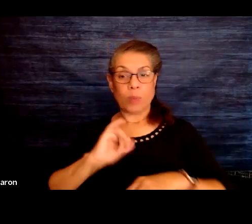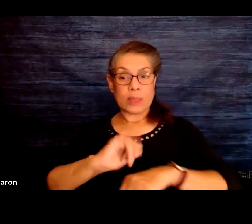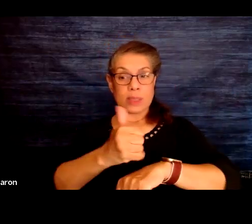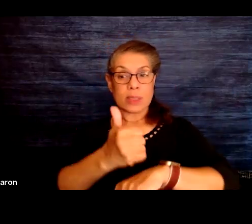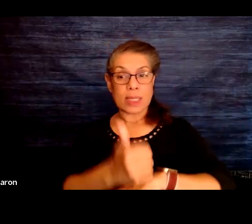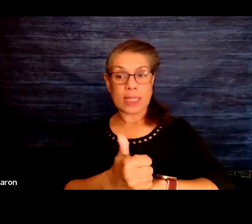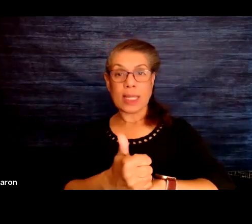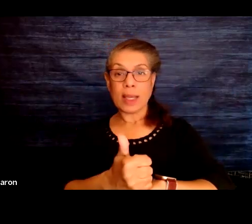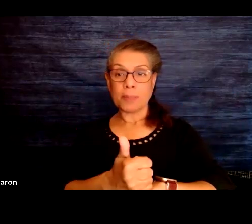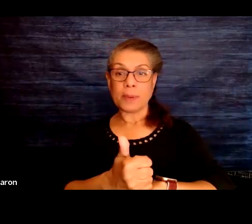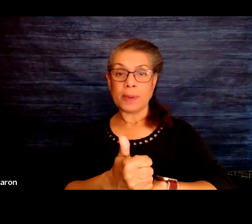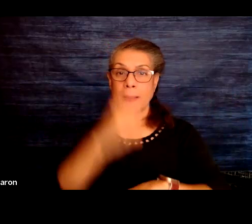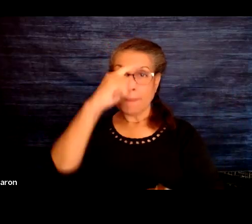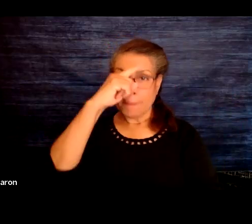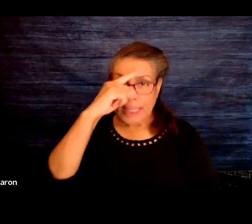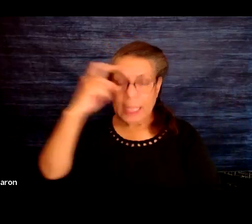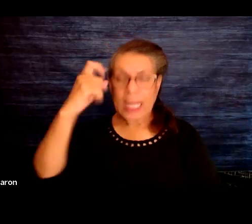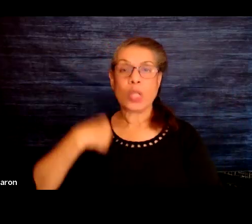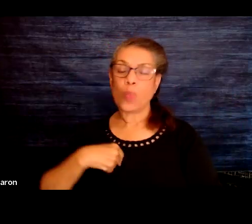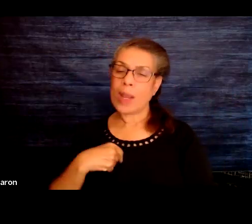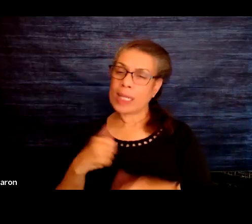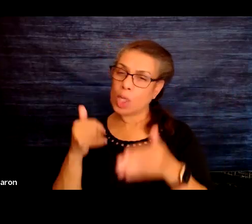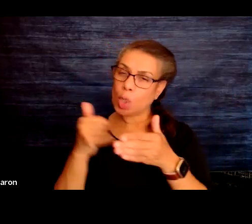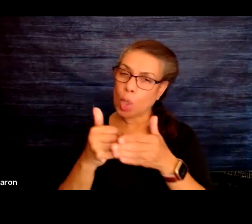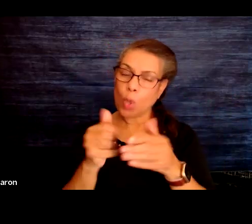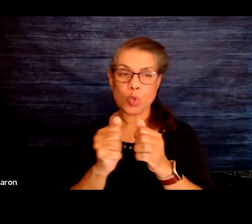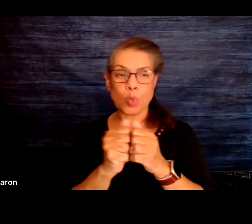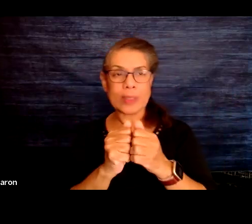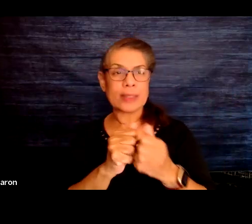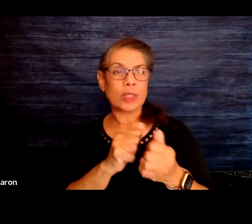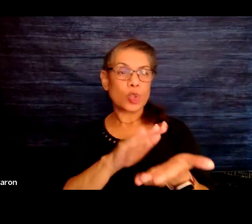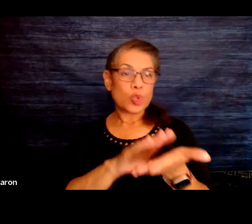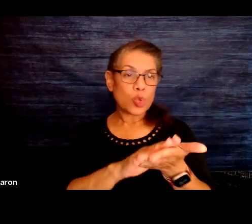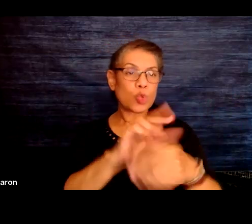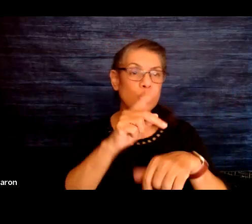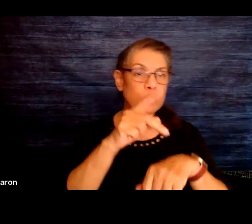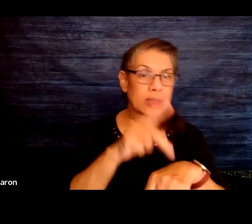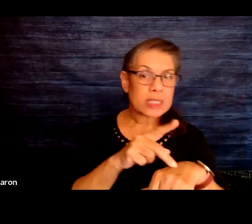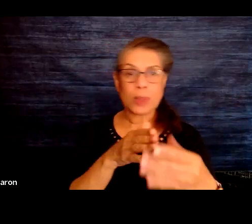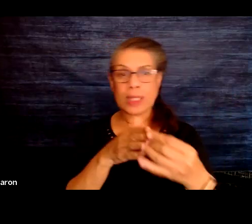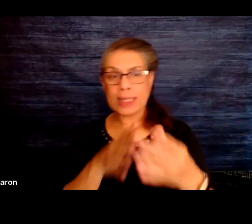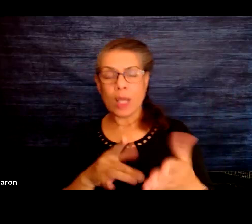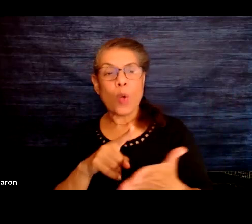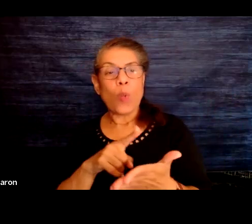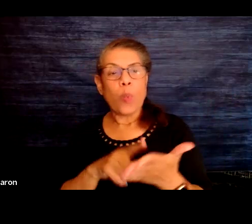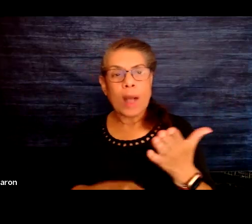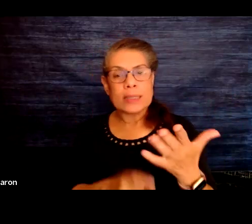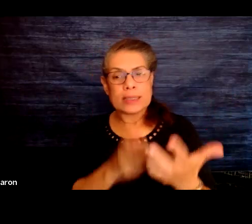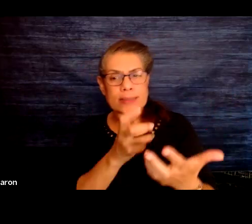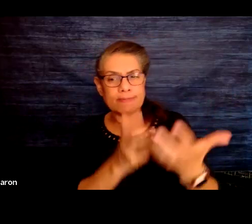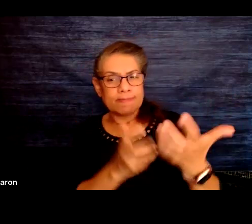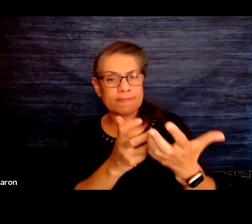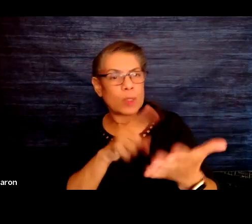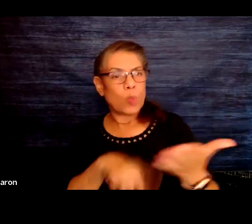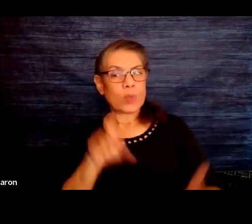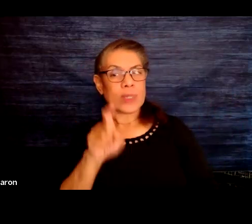and because we're working so closely with leaders to understand what the specific adaptive challenges are, because at this